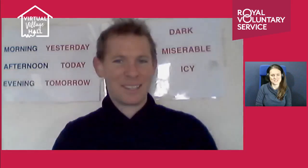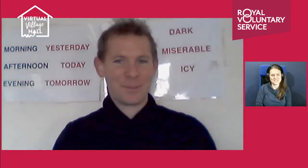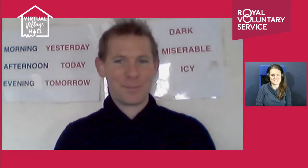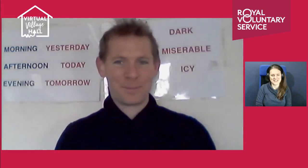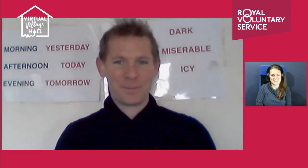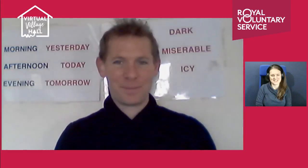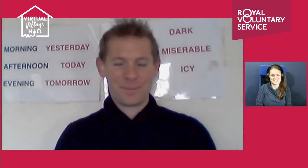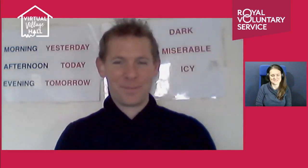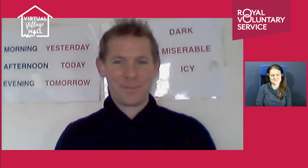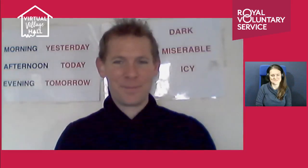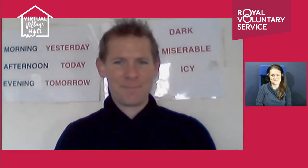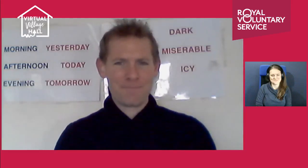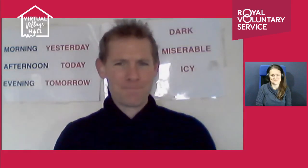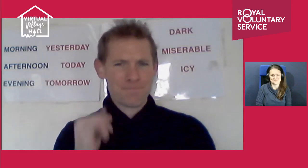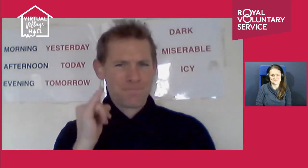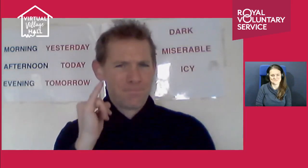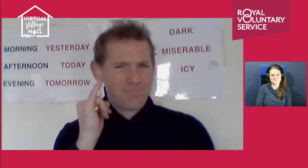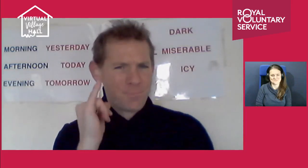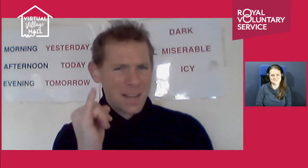Good day.